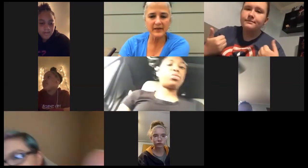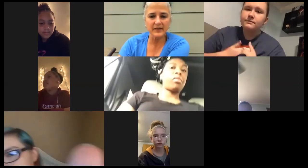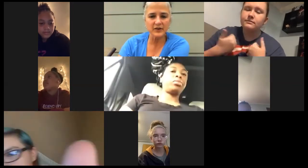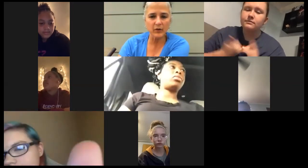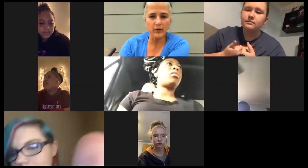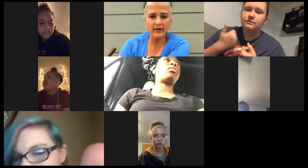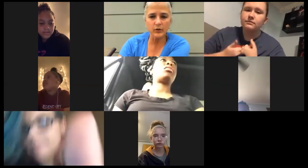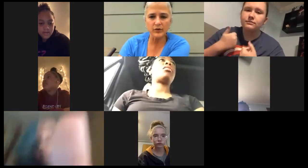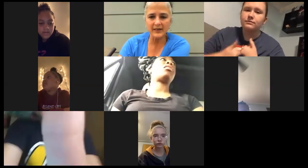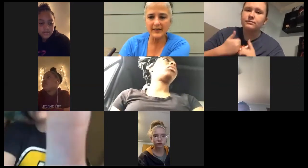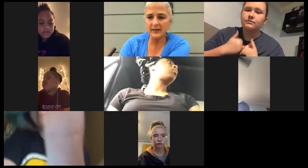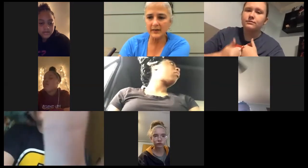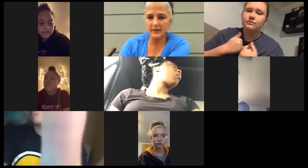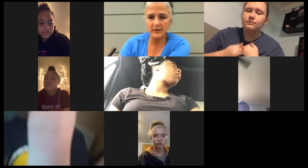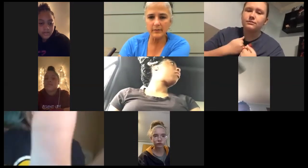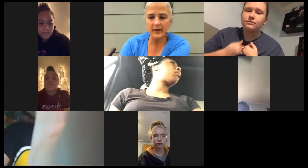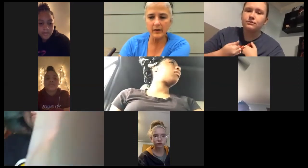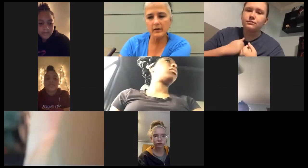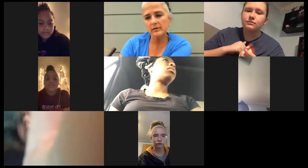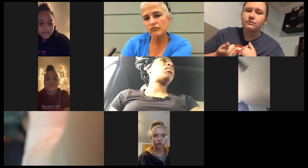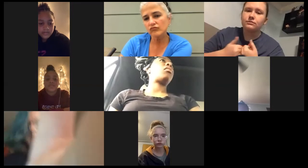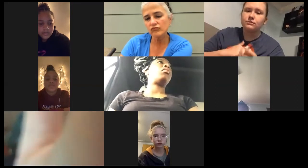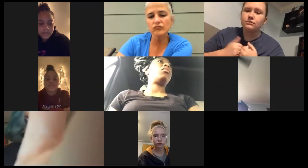Let's see, how many minutes do I want? Ooh, not 10, let's see.